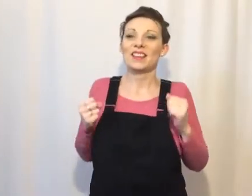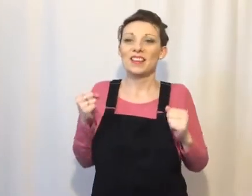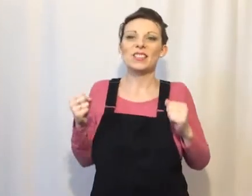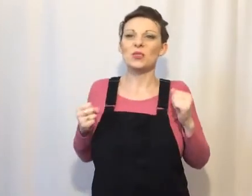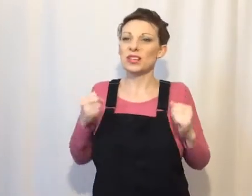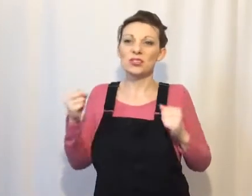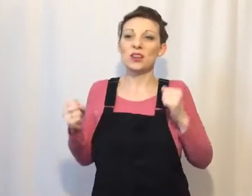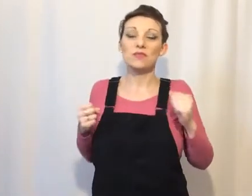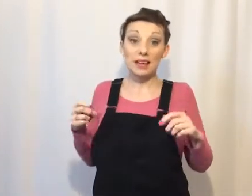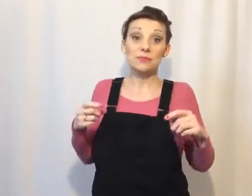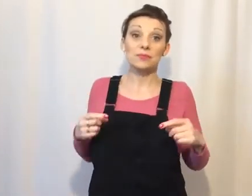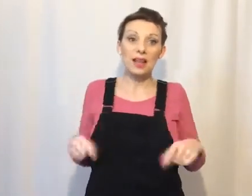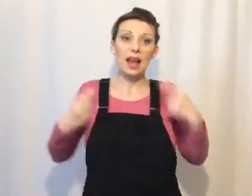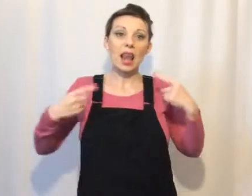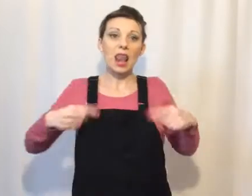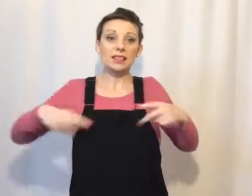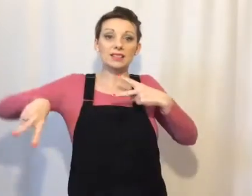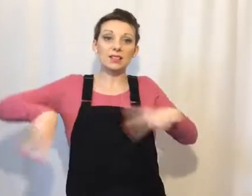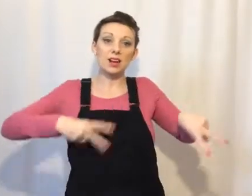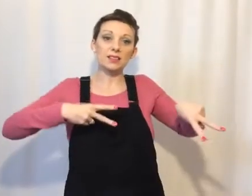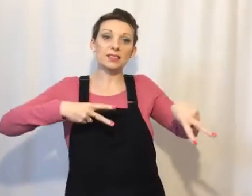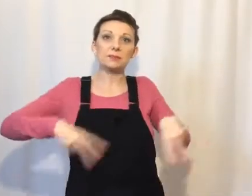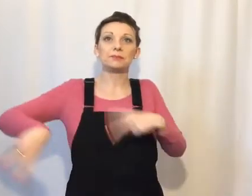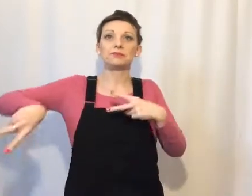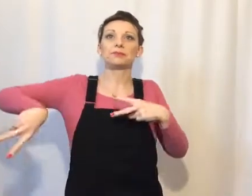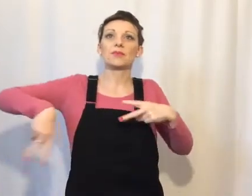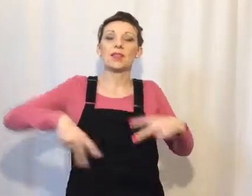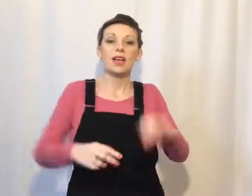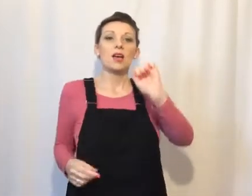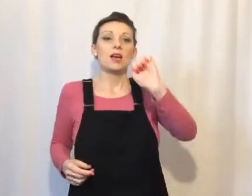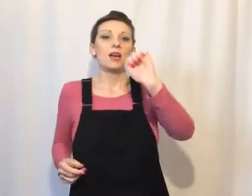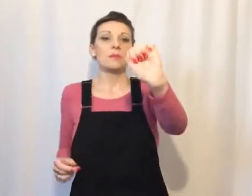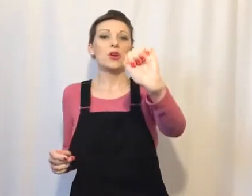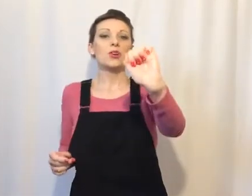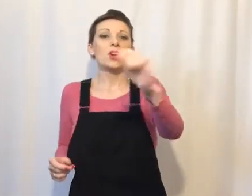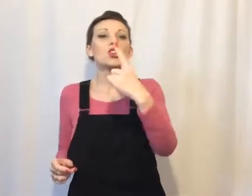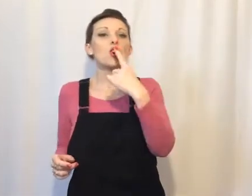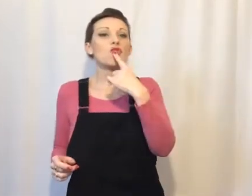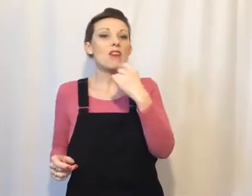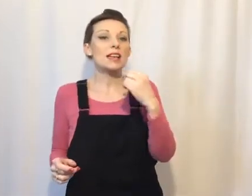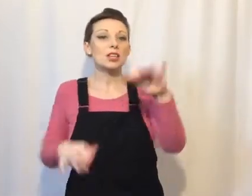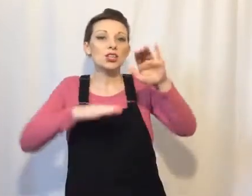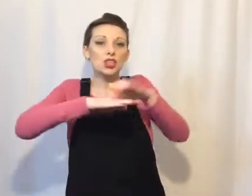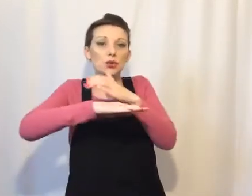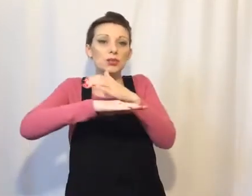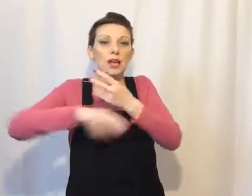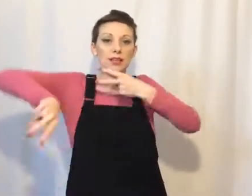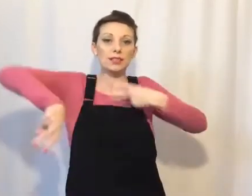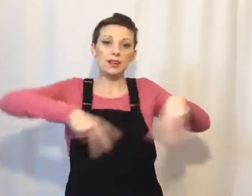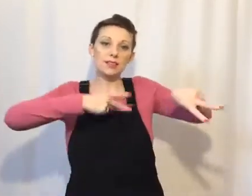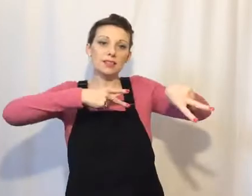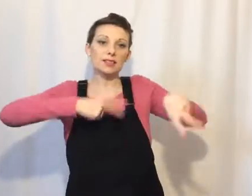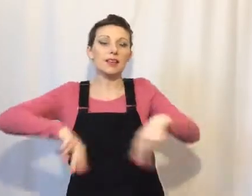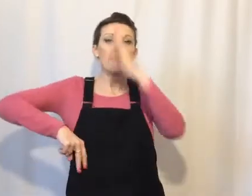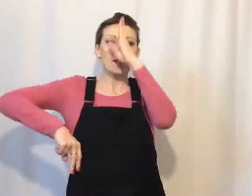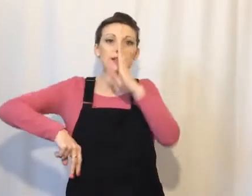It's a long intro. Ready? Let's dance. Put on your red shoes. Dance.